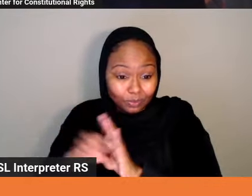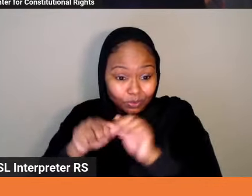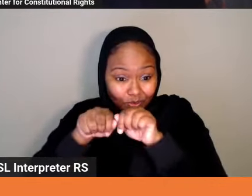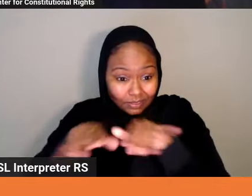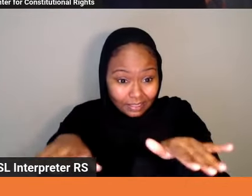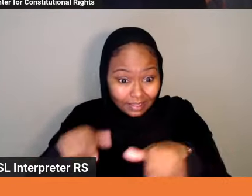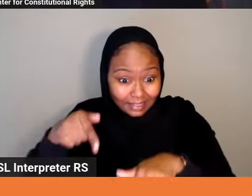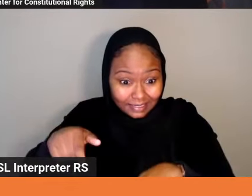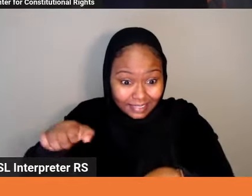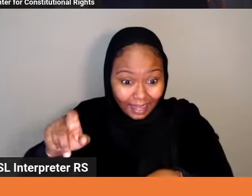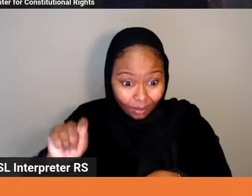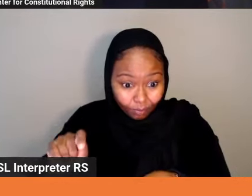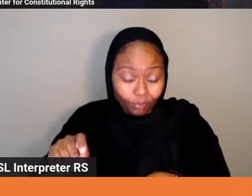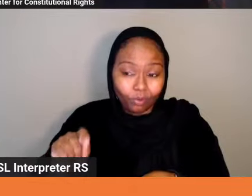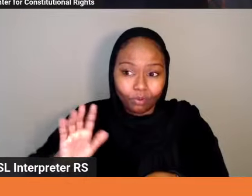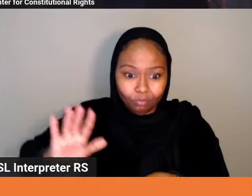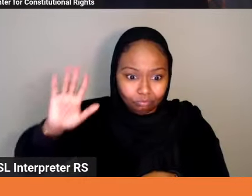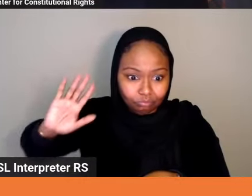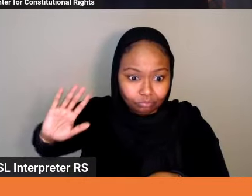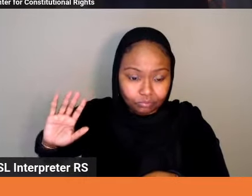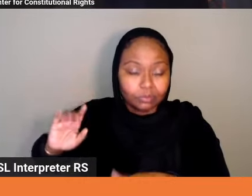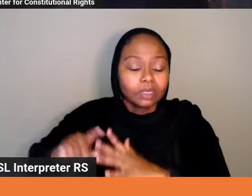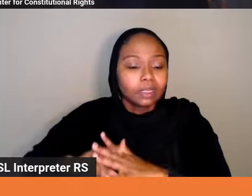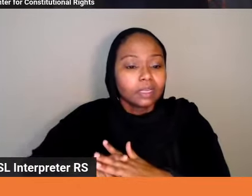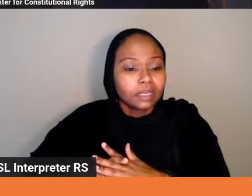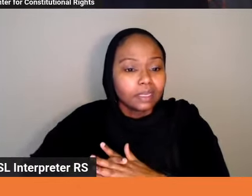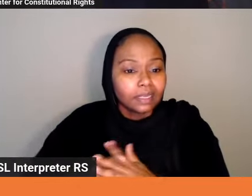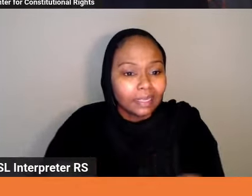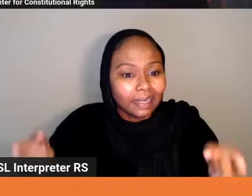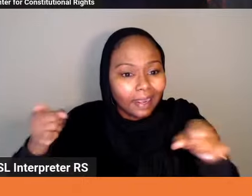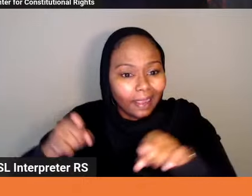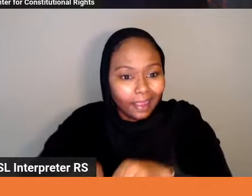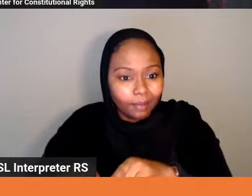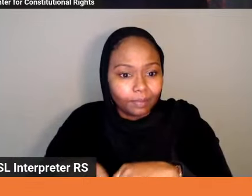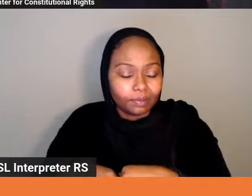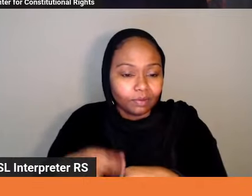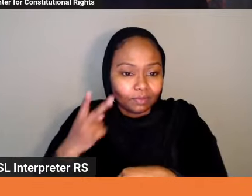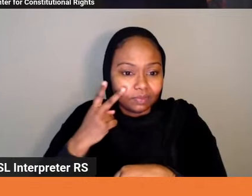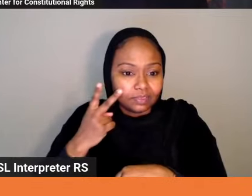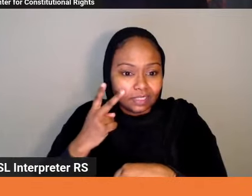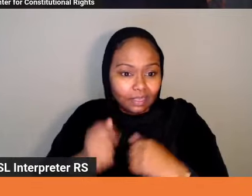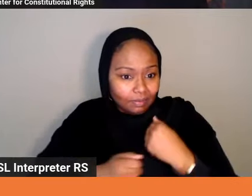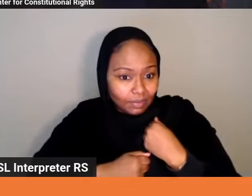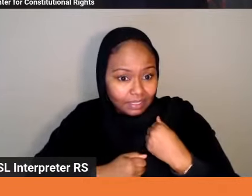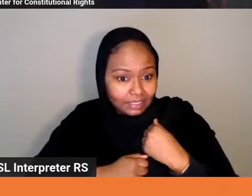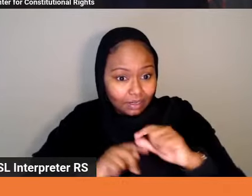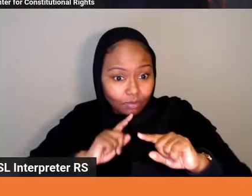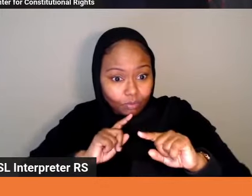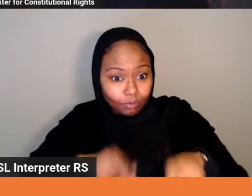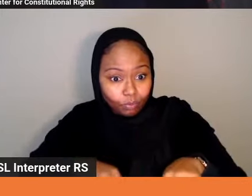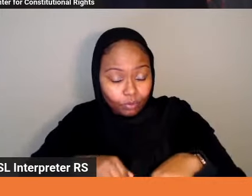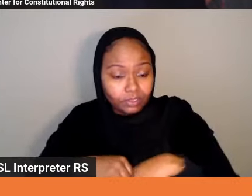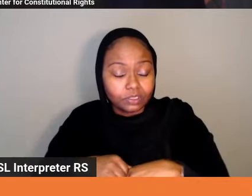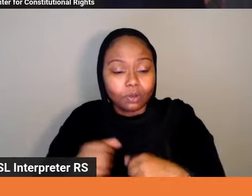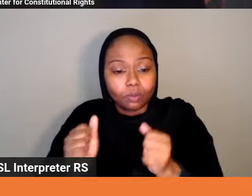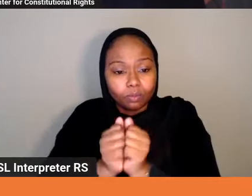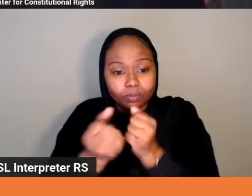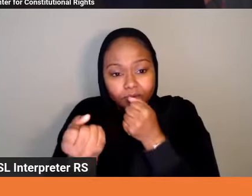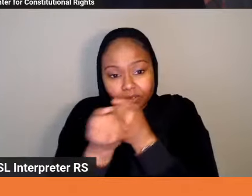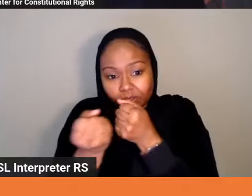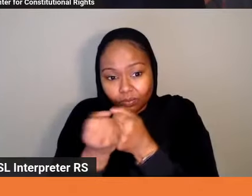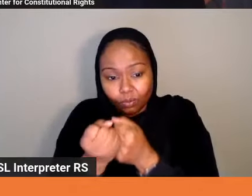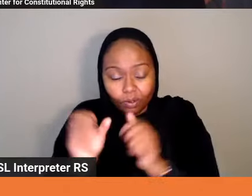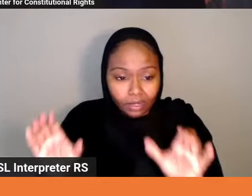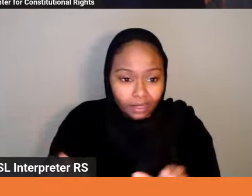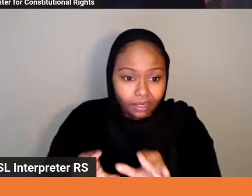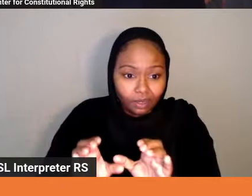April. And it happened, as we've seen from military reports, with the support and